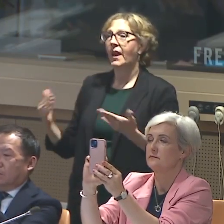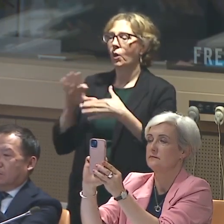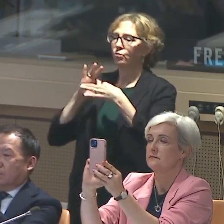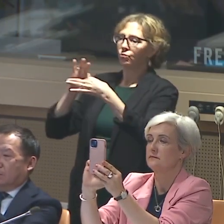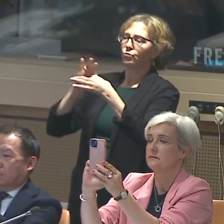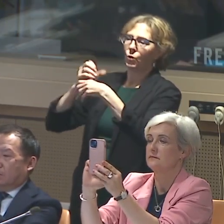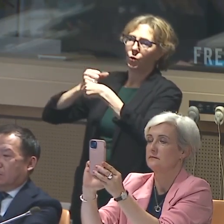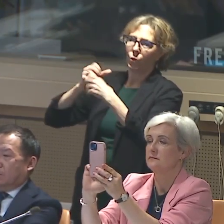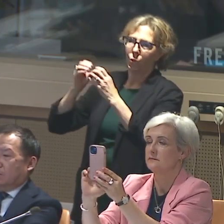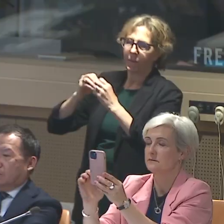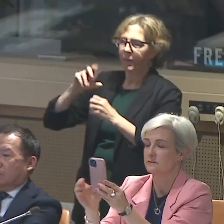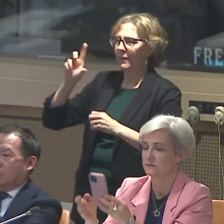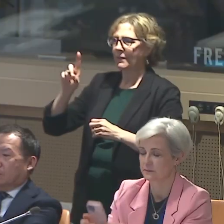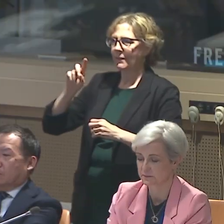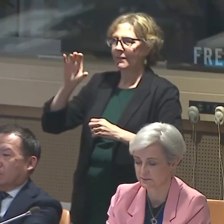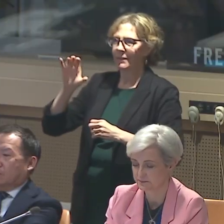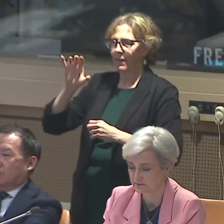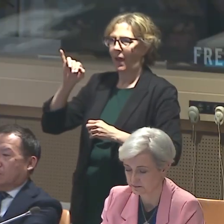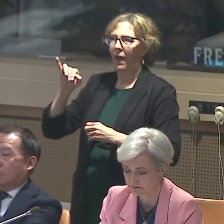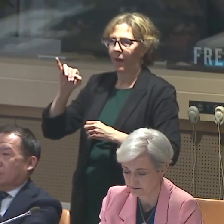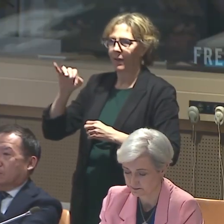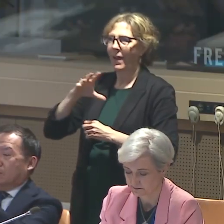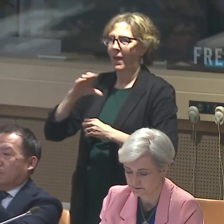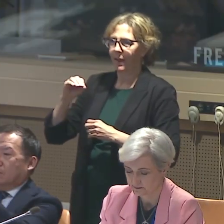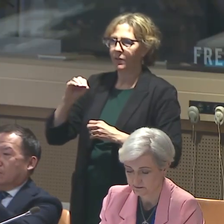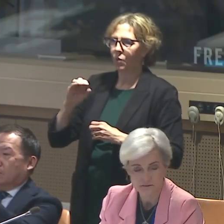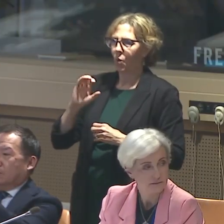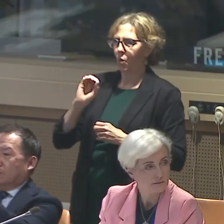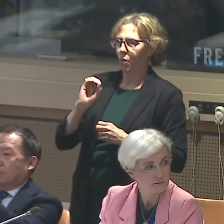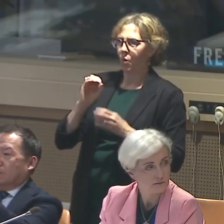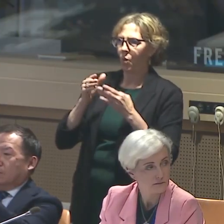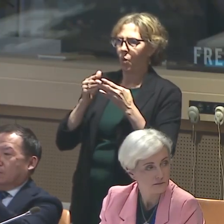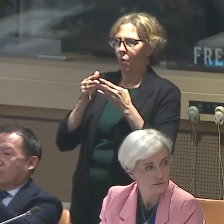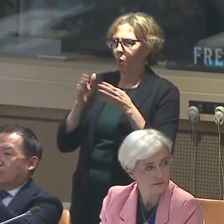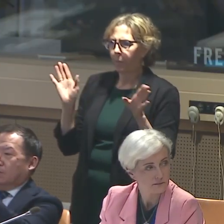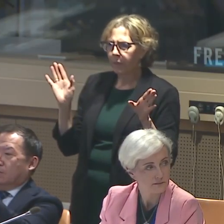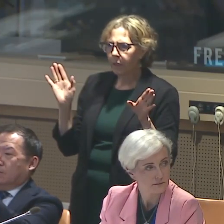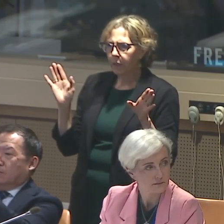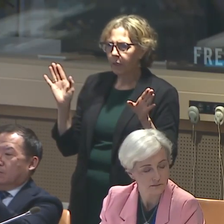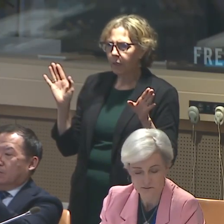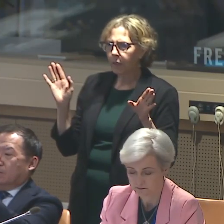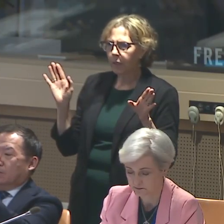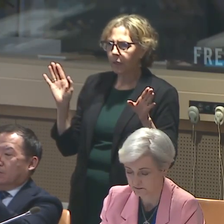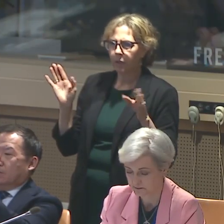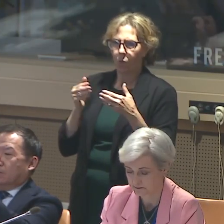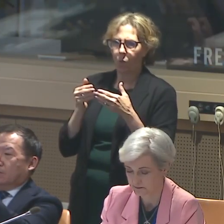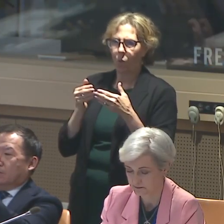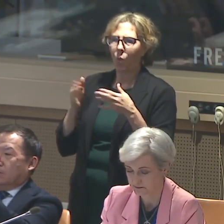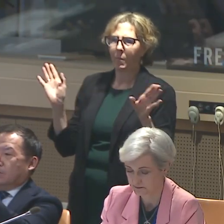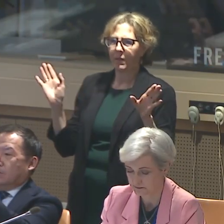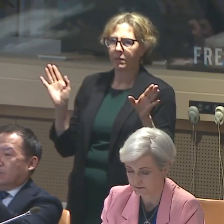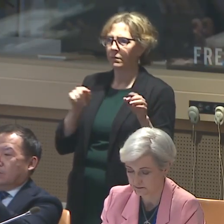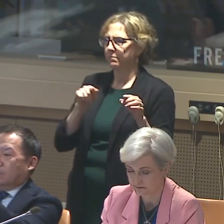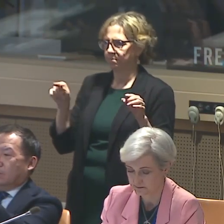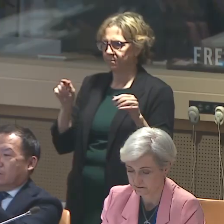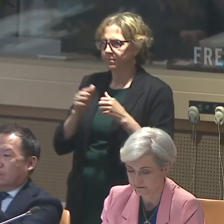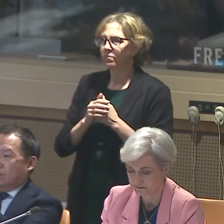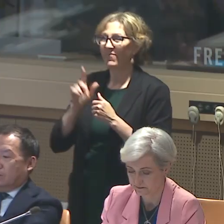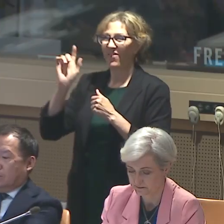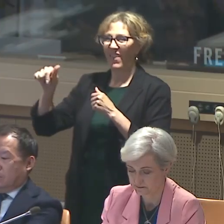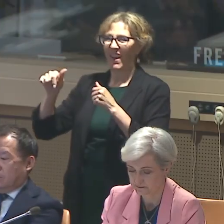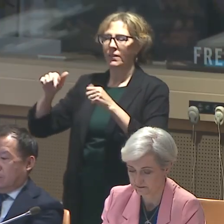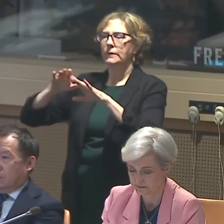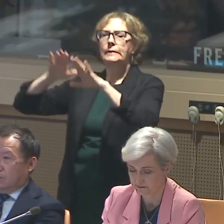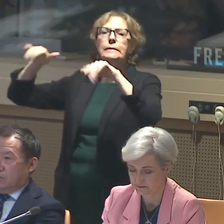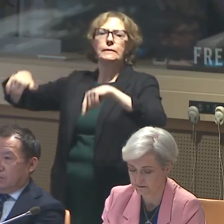and Open EMIS, which is a platform working on a management